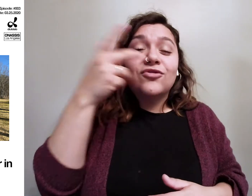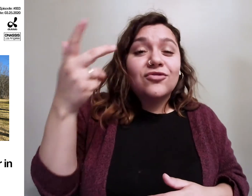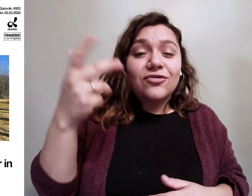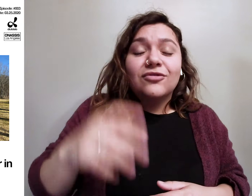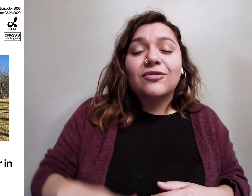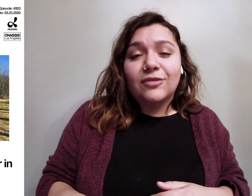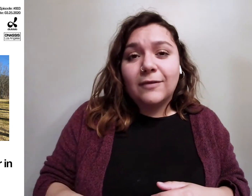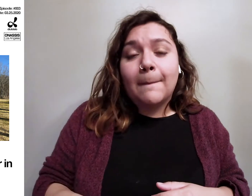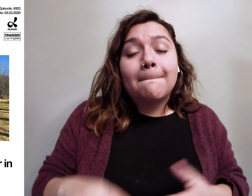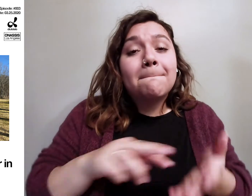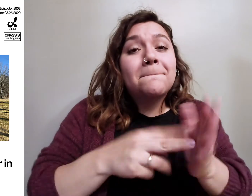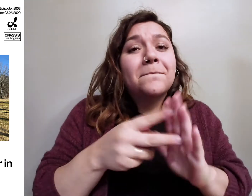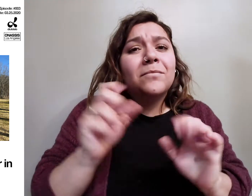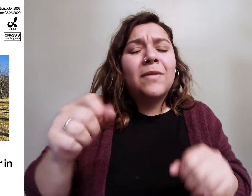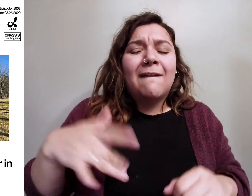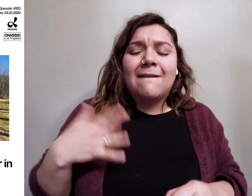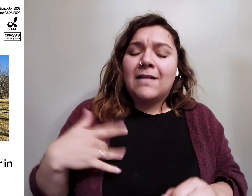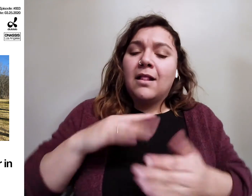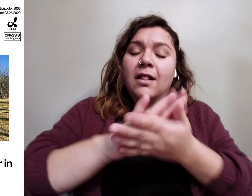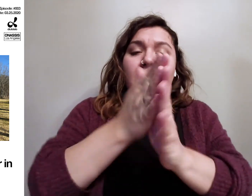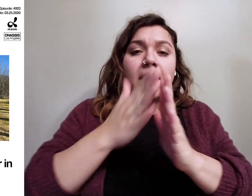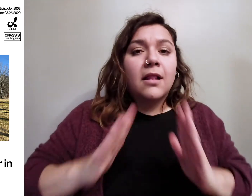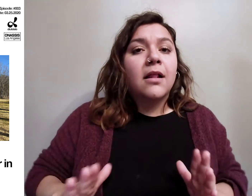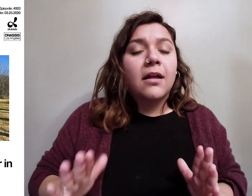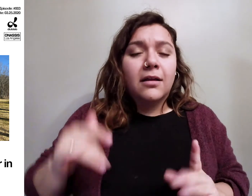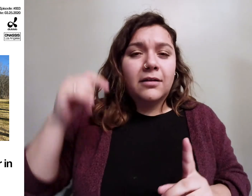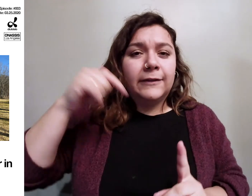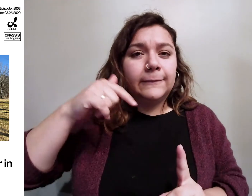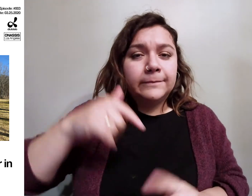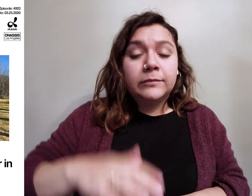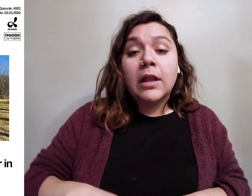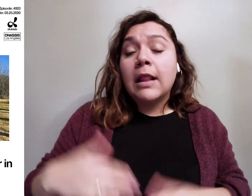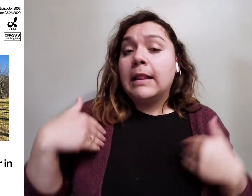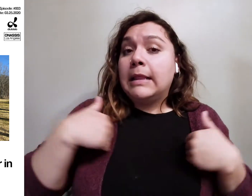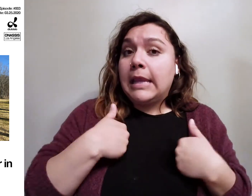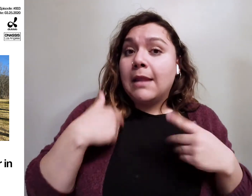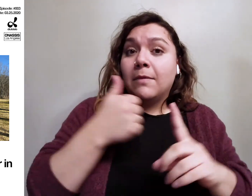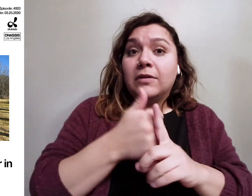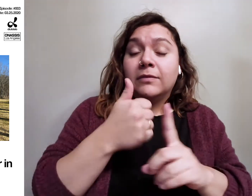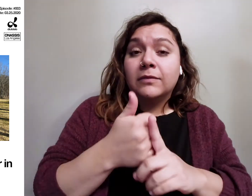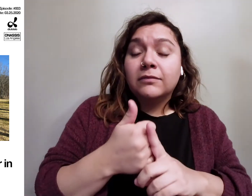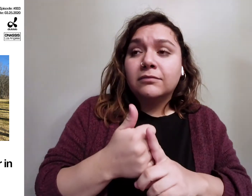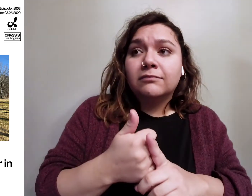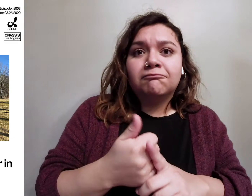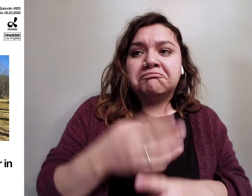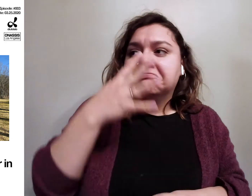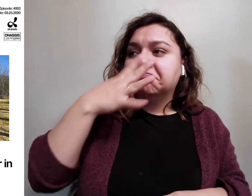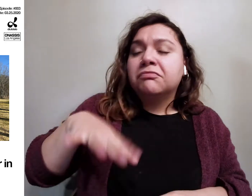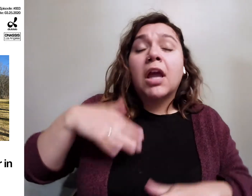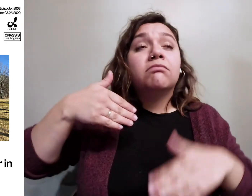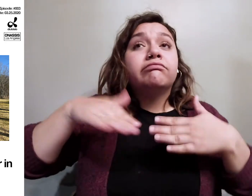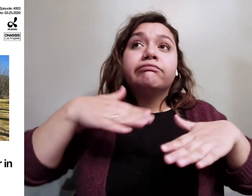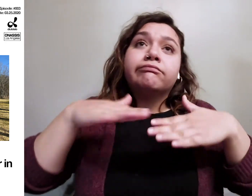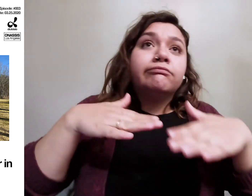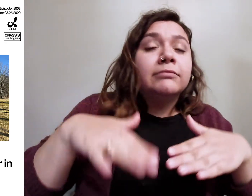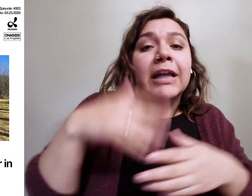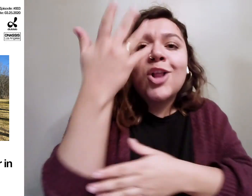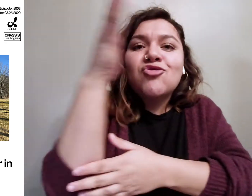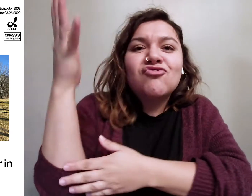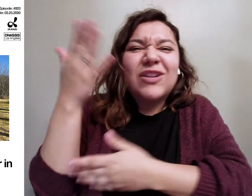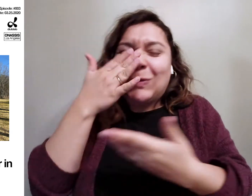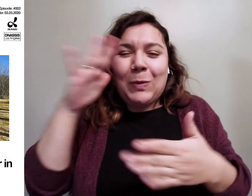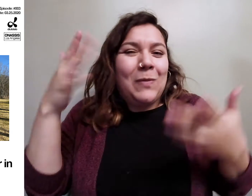so I can take solace in this incredible. The animals don't pay any attention. The animals go on, and the trees don't know,